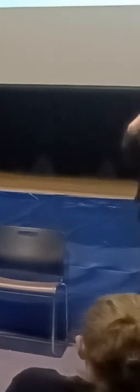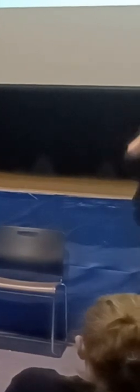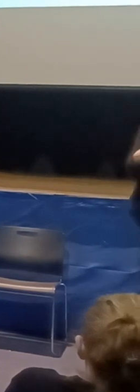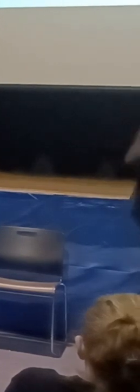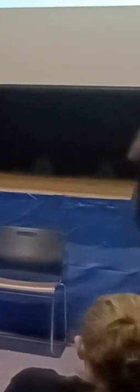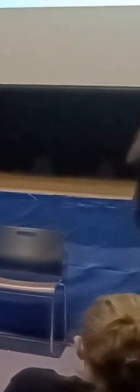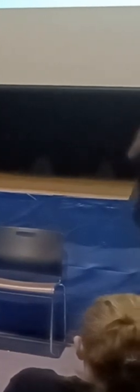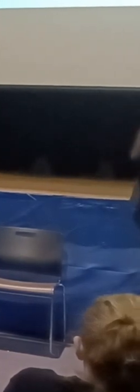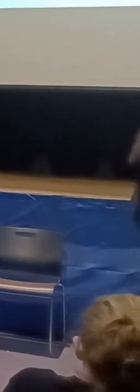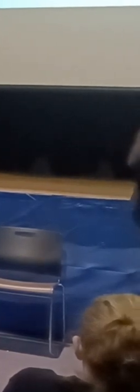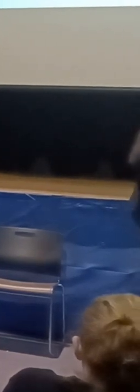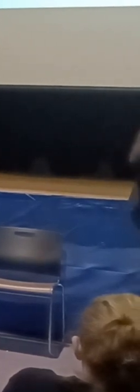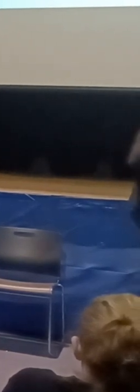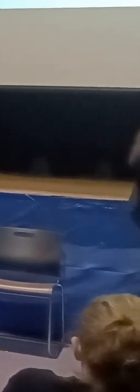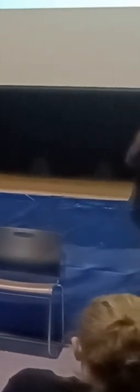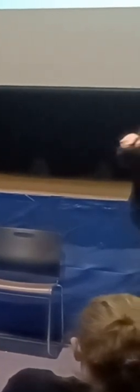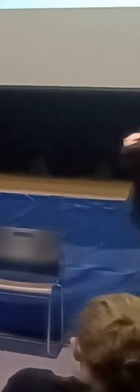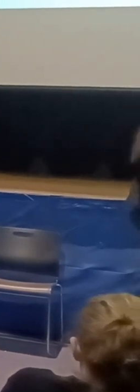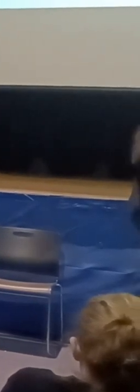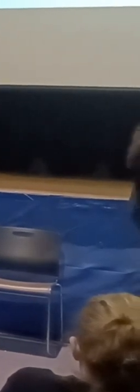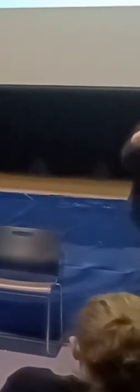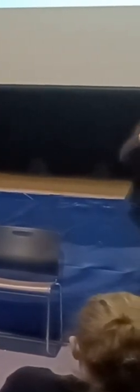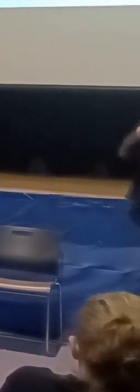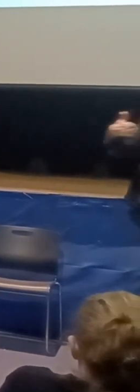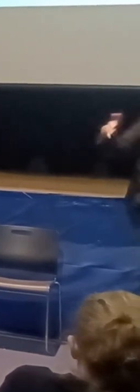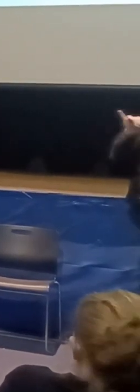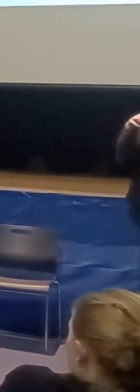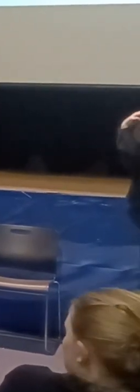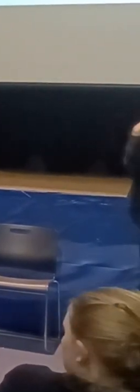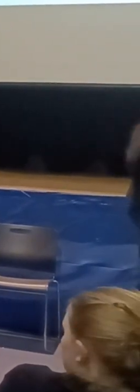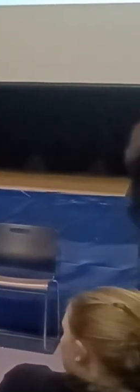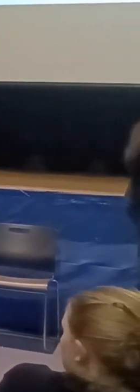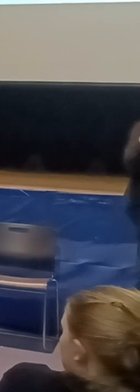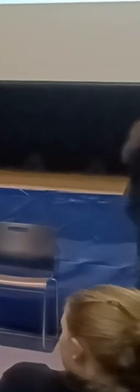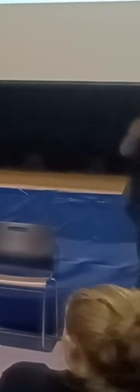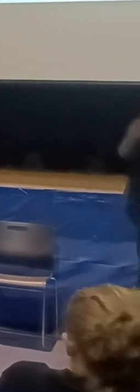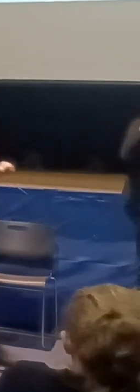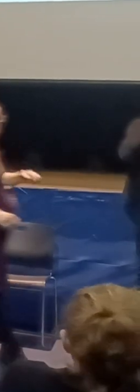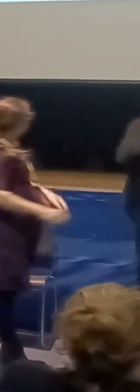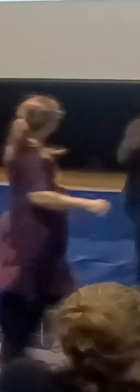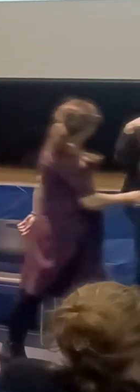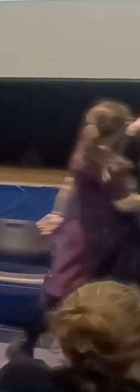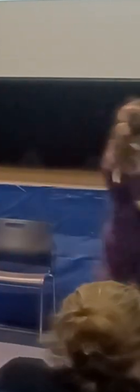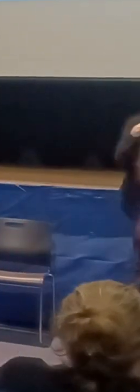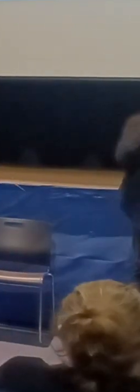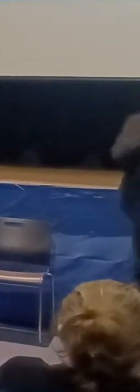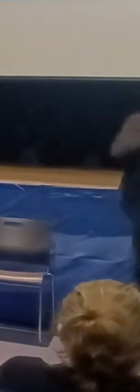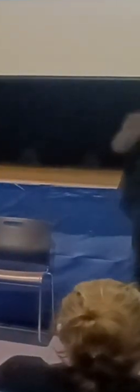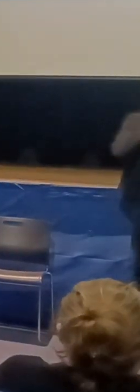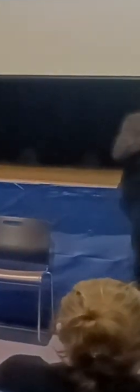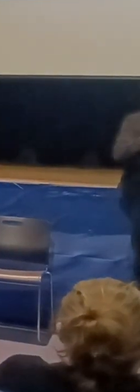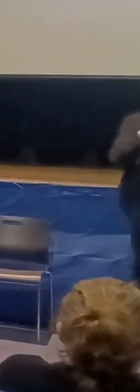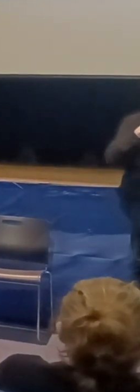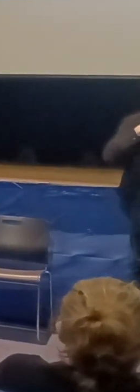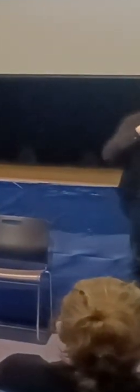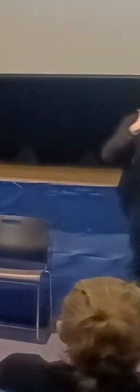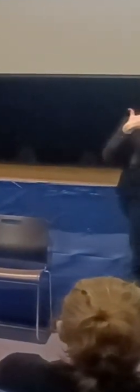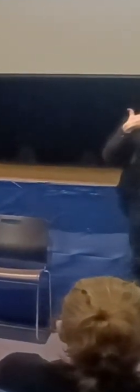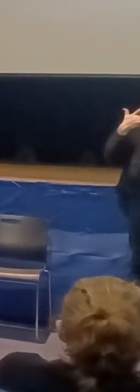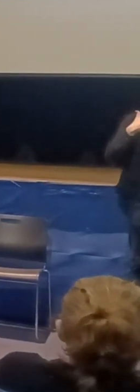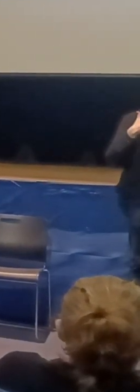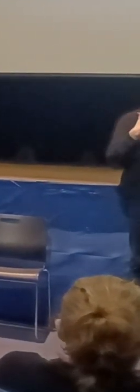folks is still open. That's what the point is. But can you go back to your slide to make sure, my concern is